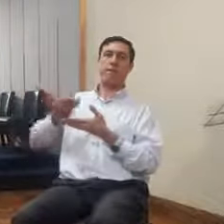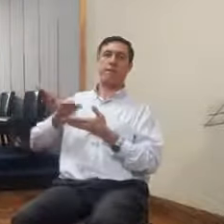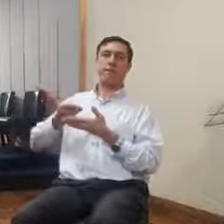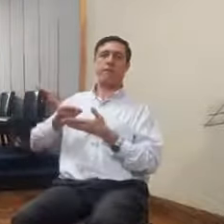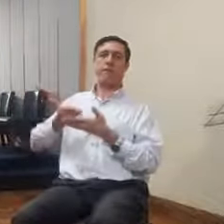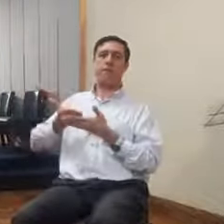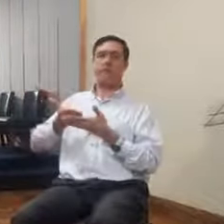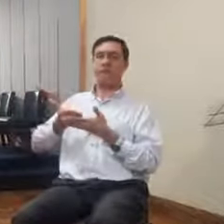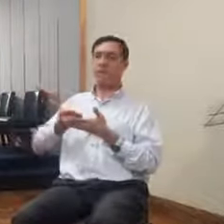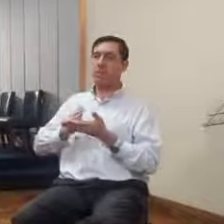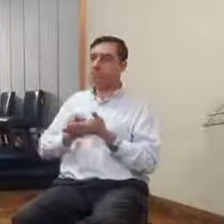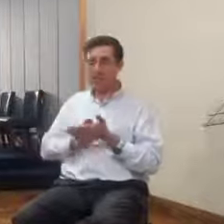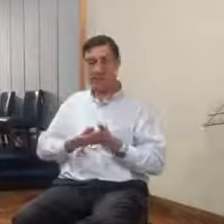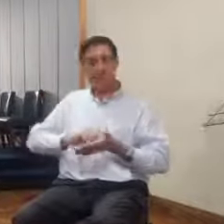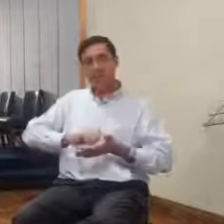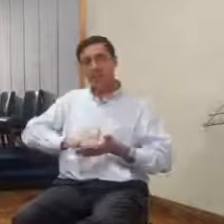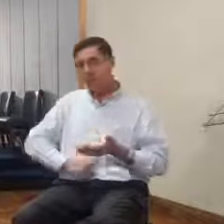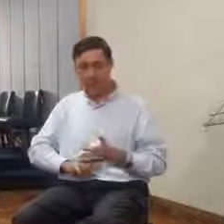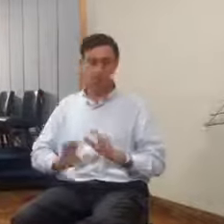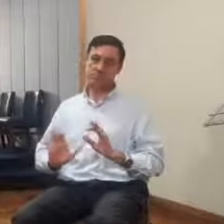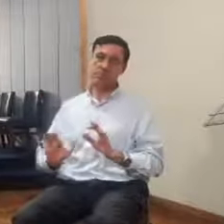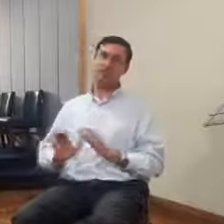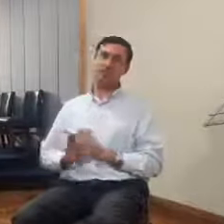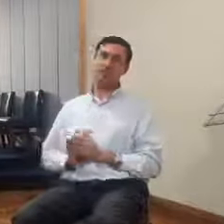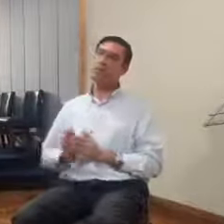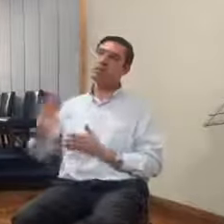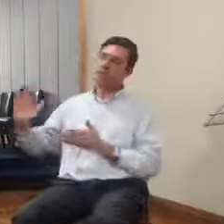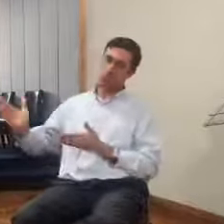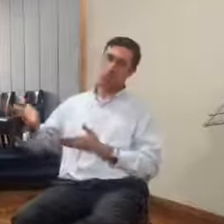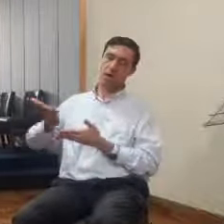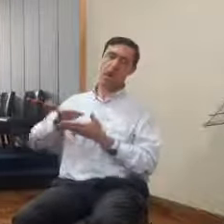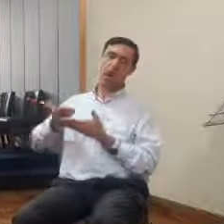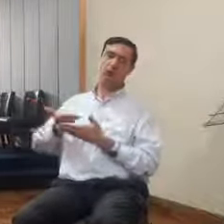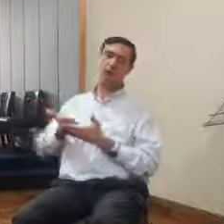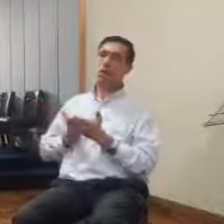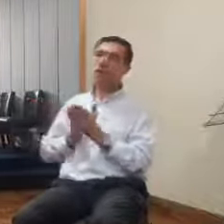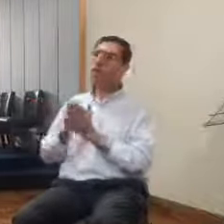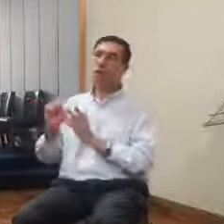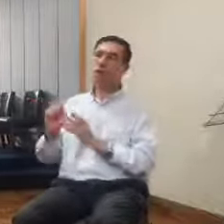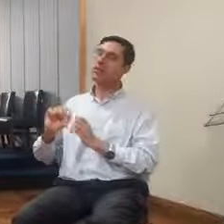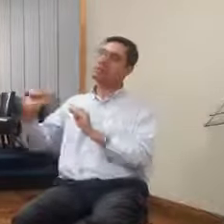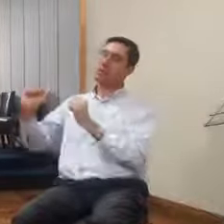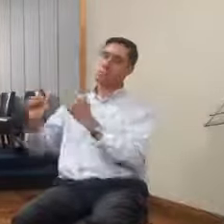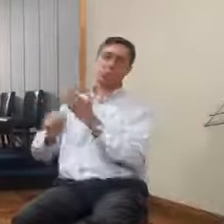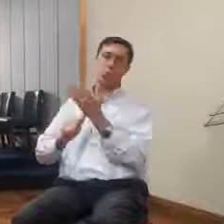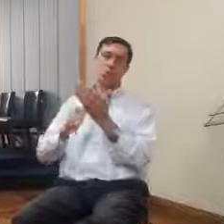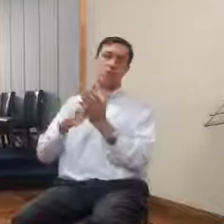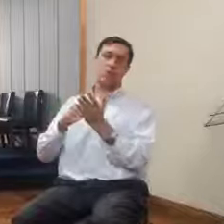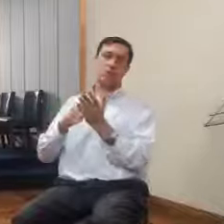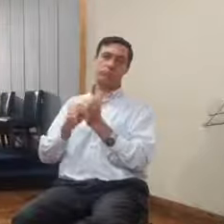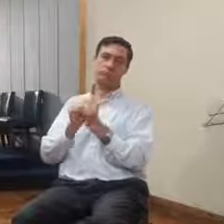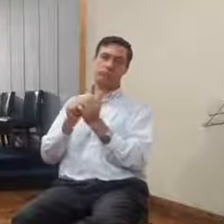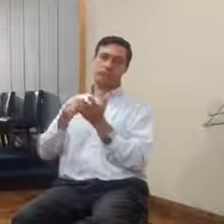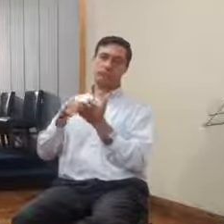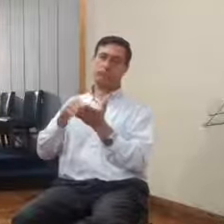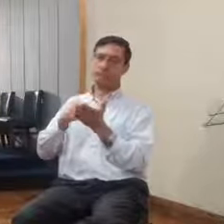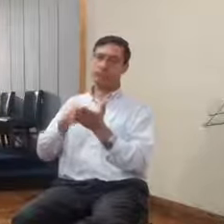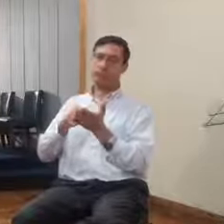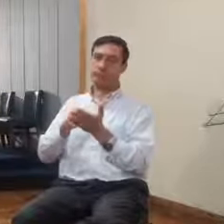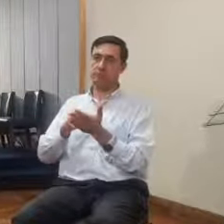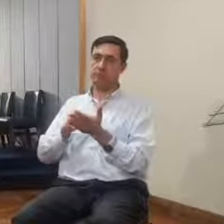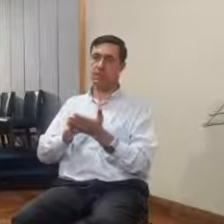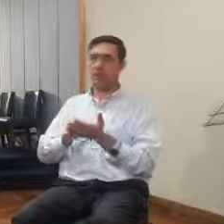his precious word and the exposition of his precious word. We must avail ourselves of it. The Lord will not let us starve to